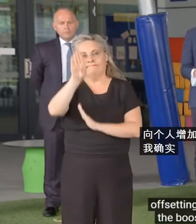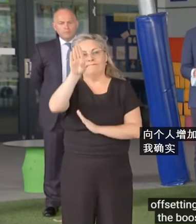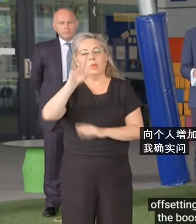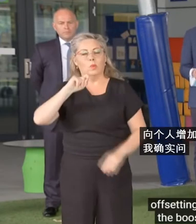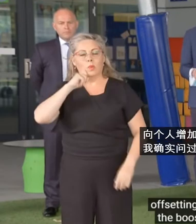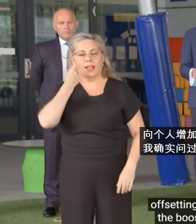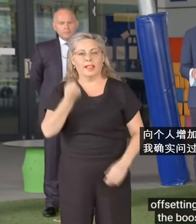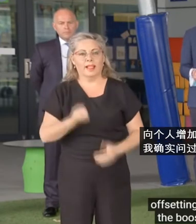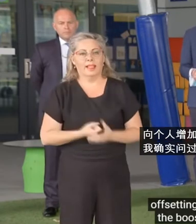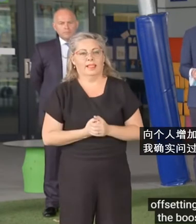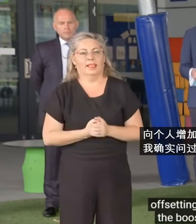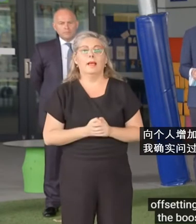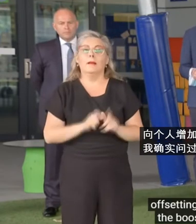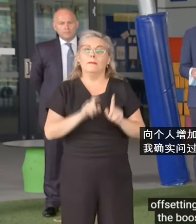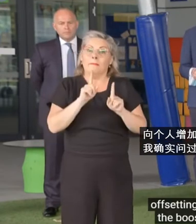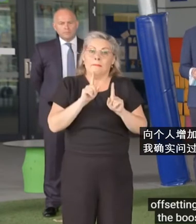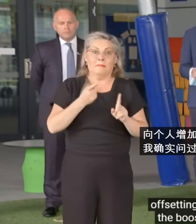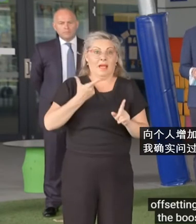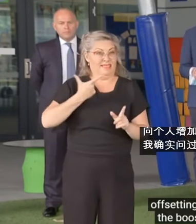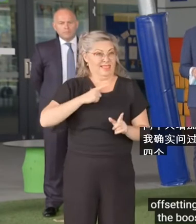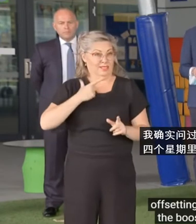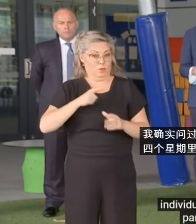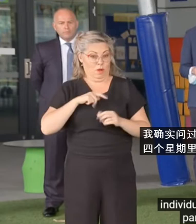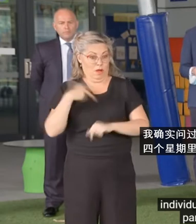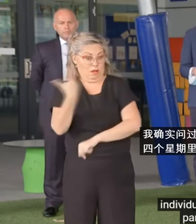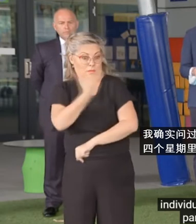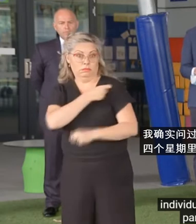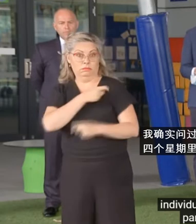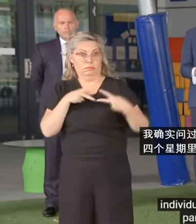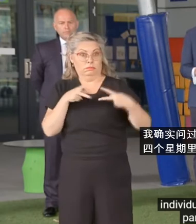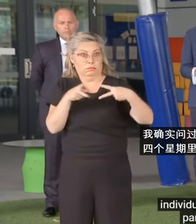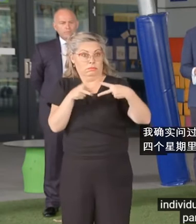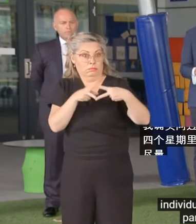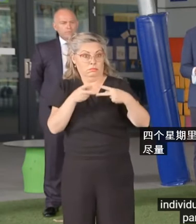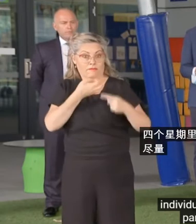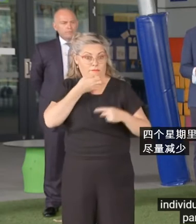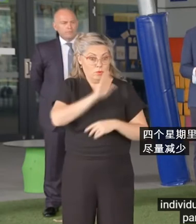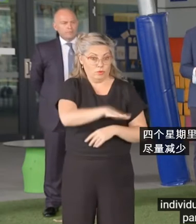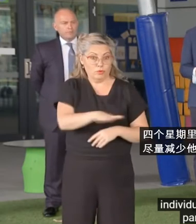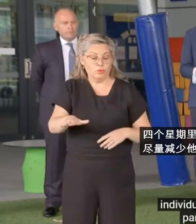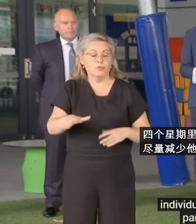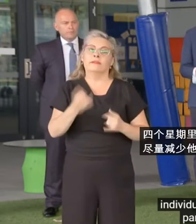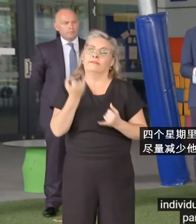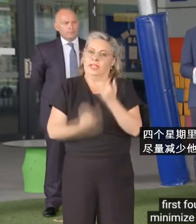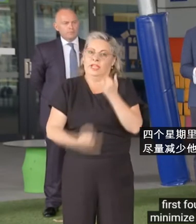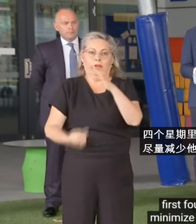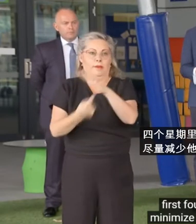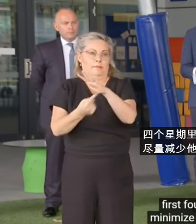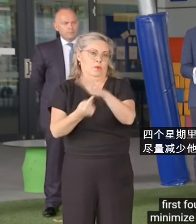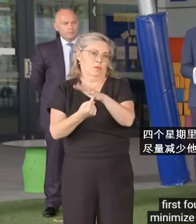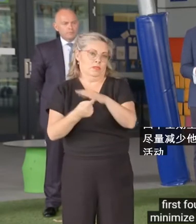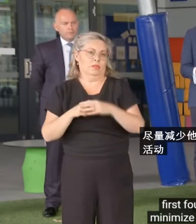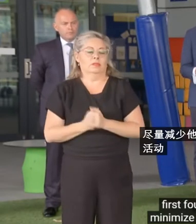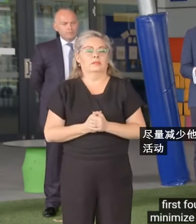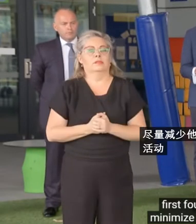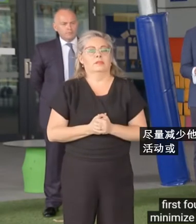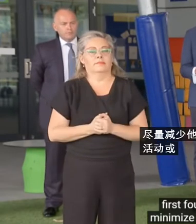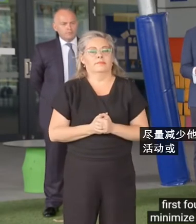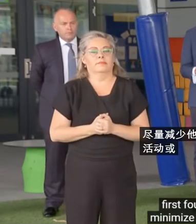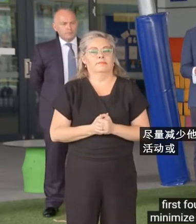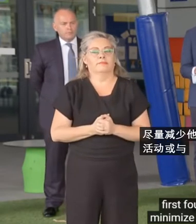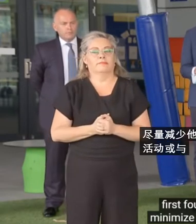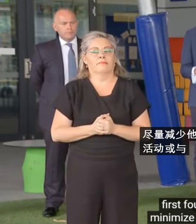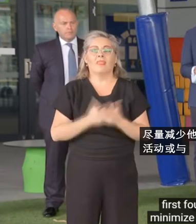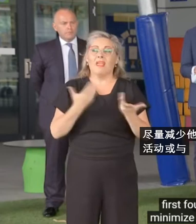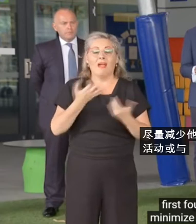I do ask that parents in that first 4 weeks try and minimise their children's activities